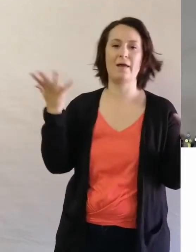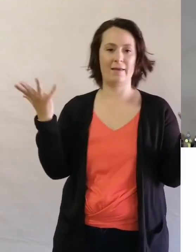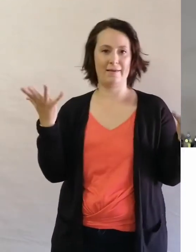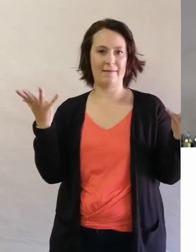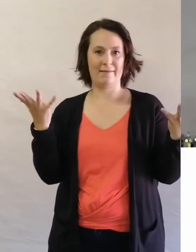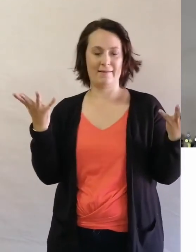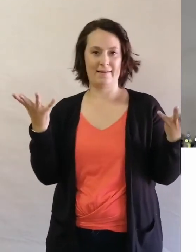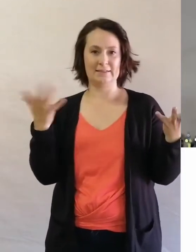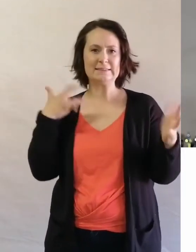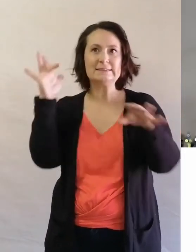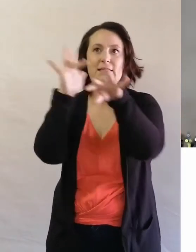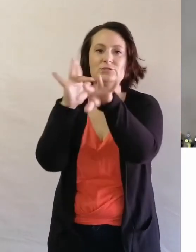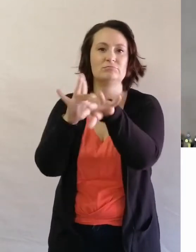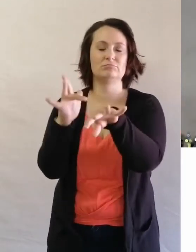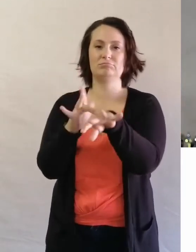We can't touch him.